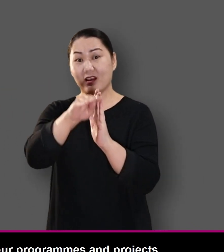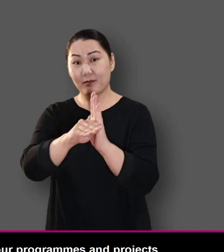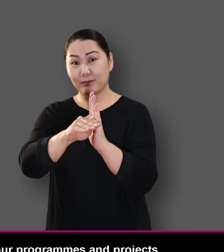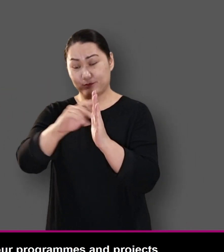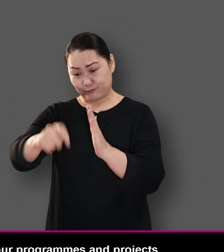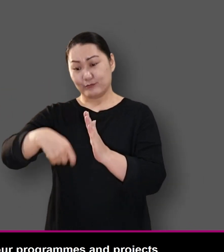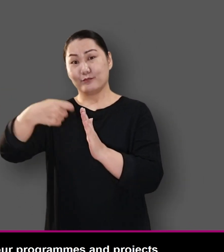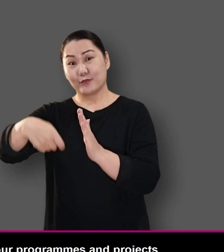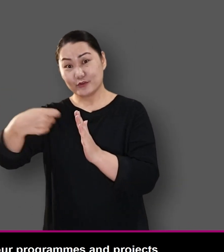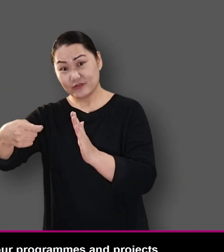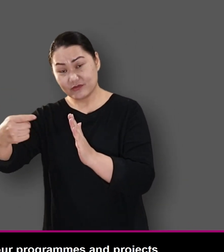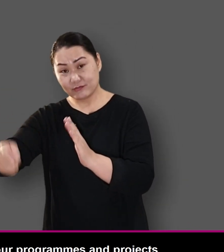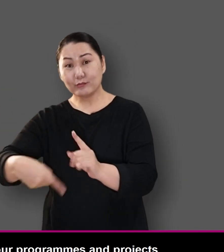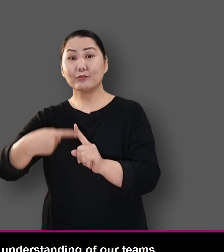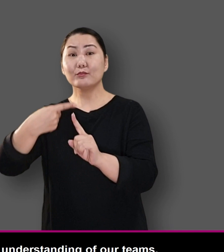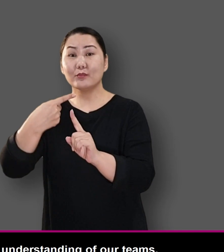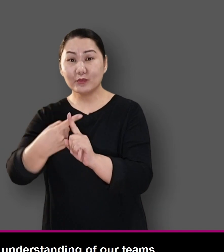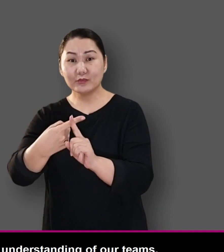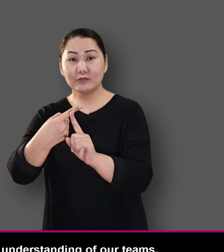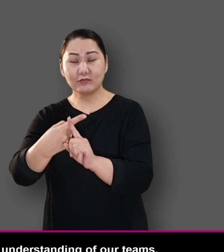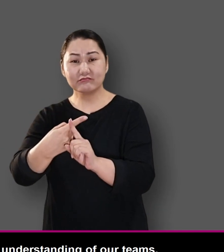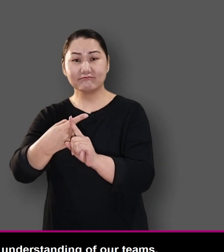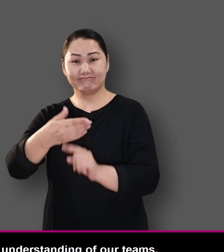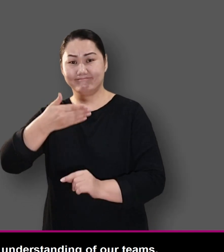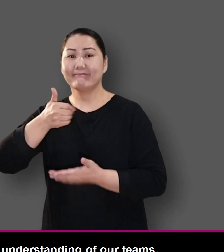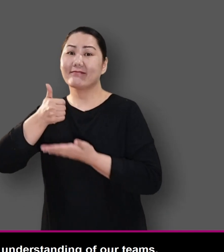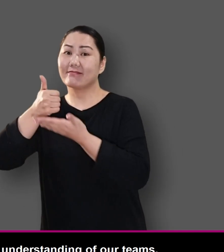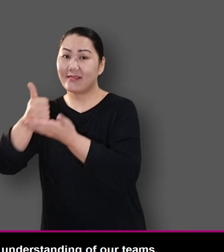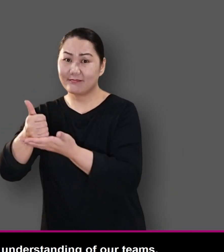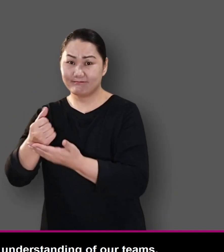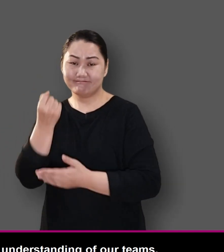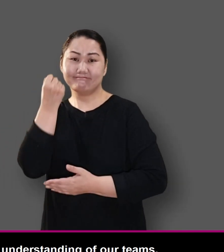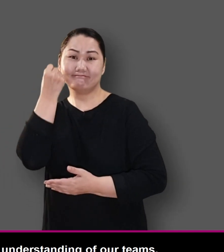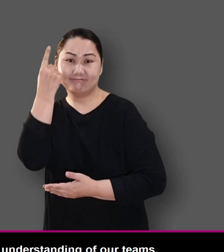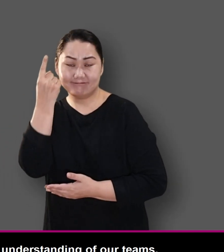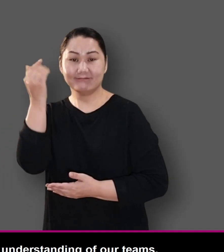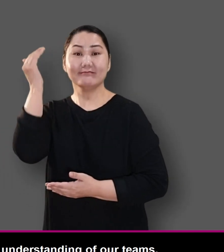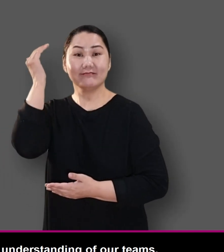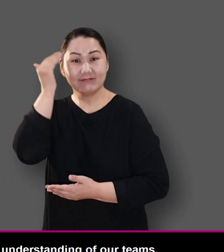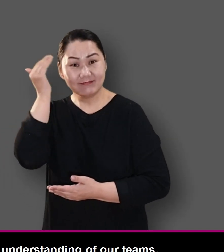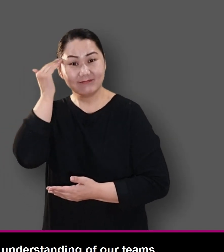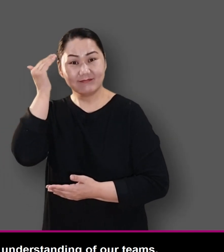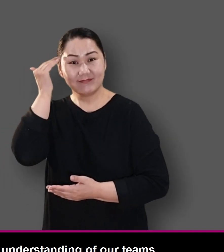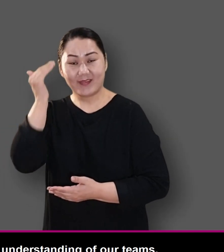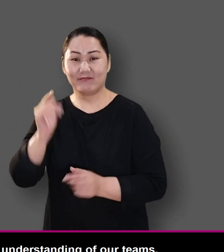part of our programs and projects, and to develop a better understanding of our teams.